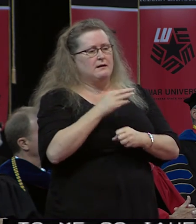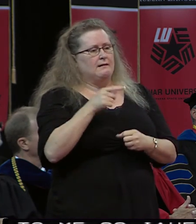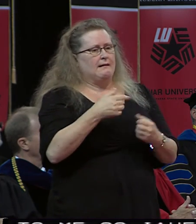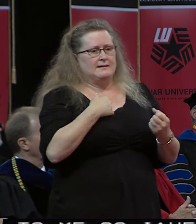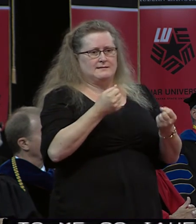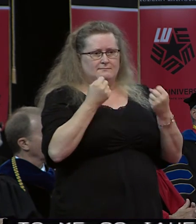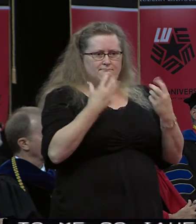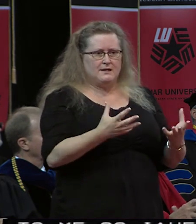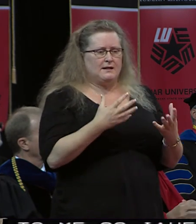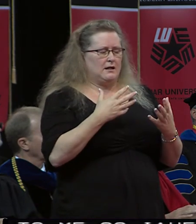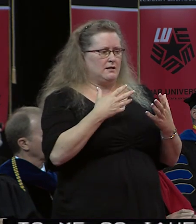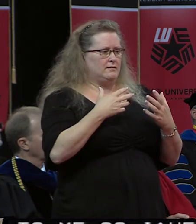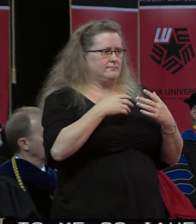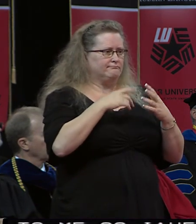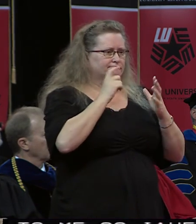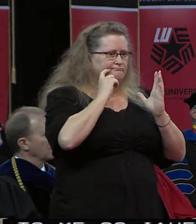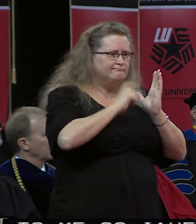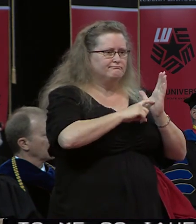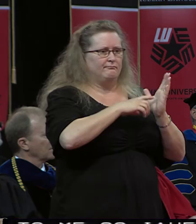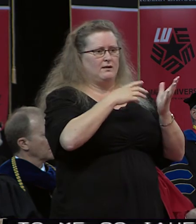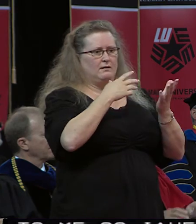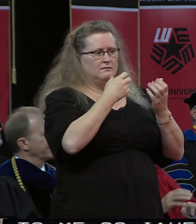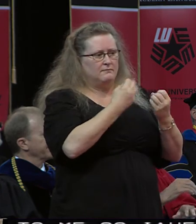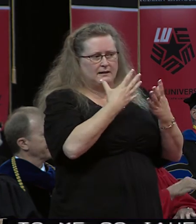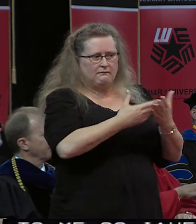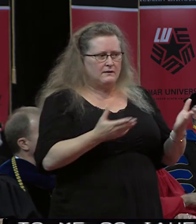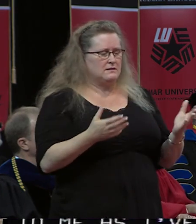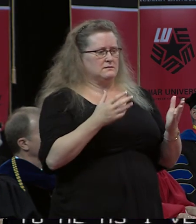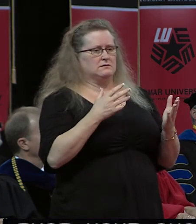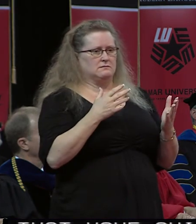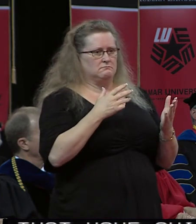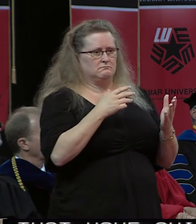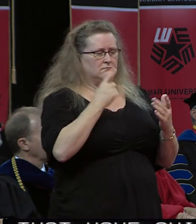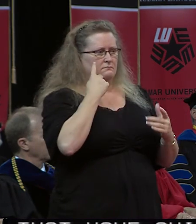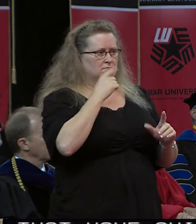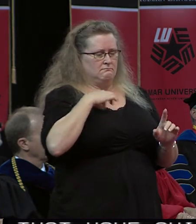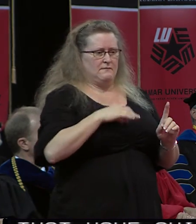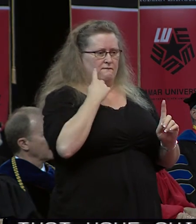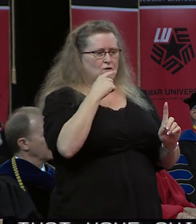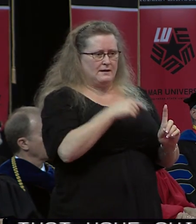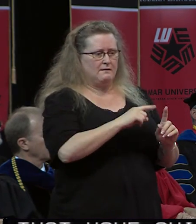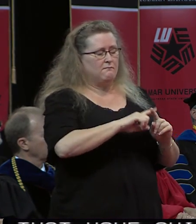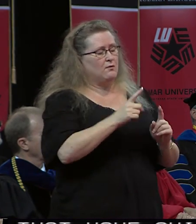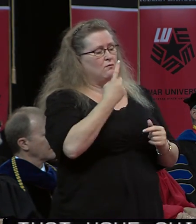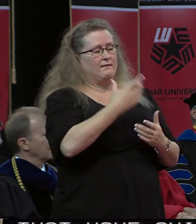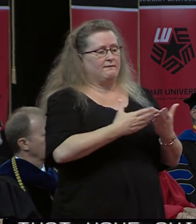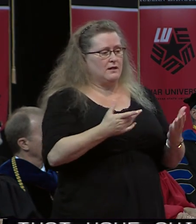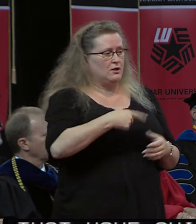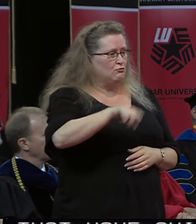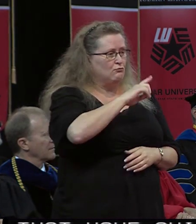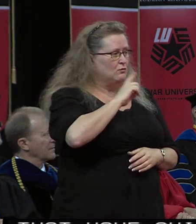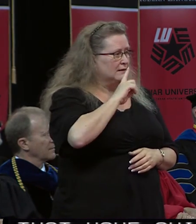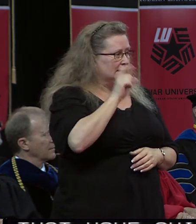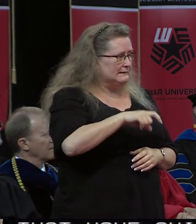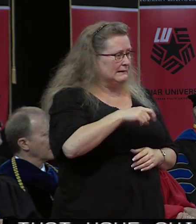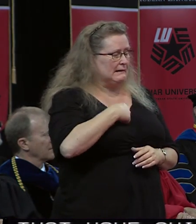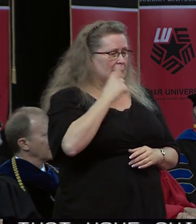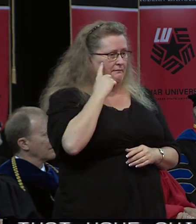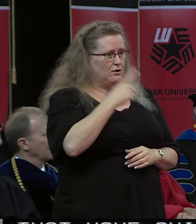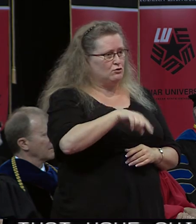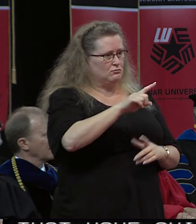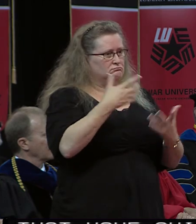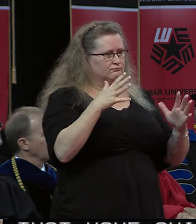many aphorisms that sort of credited to him, but one of them is this. It's the first and one that you really need to, I think you already have done to some